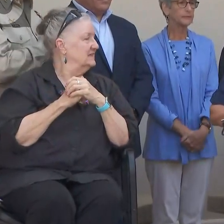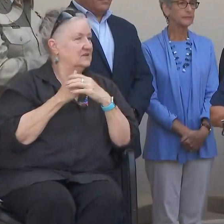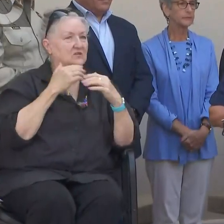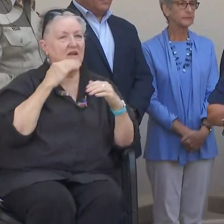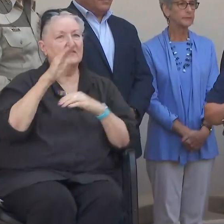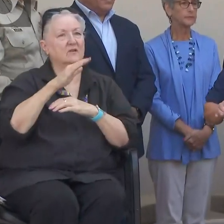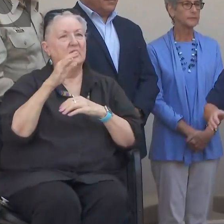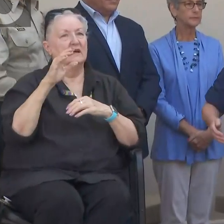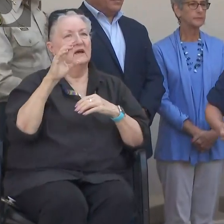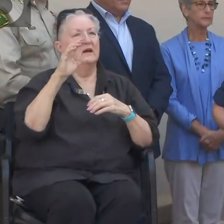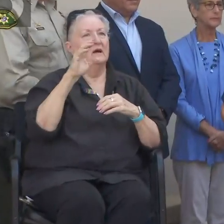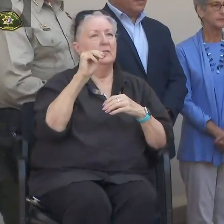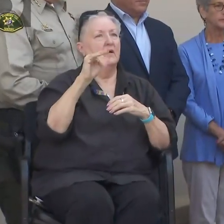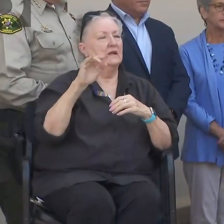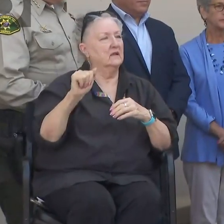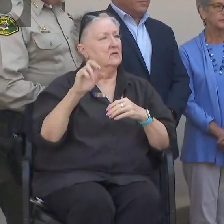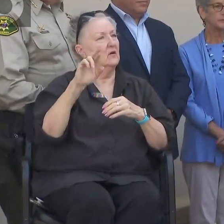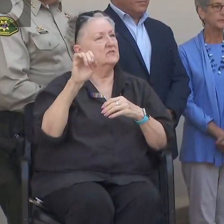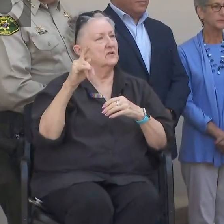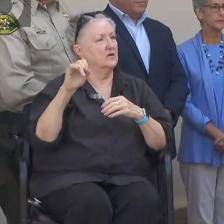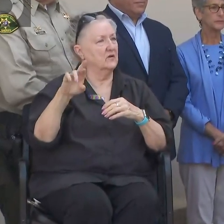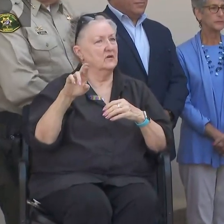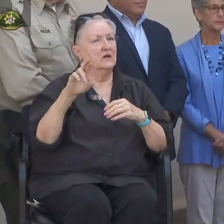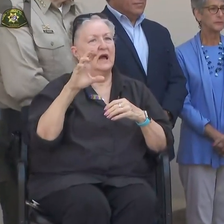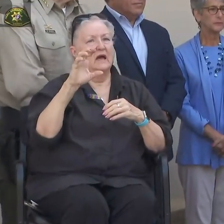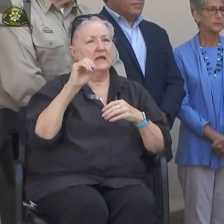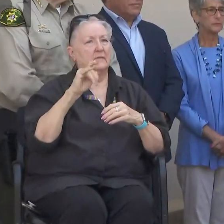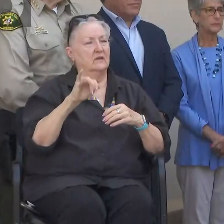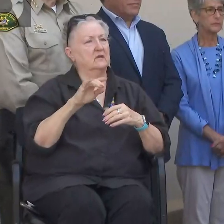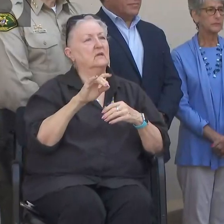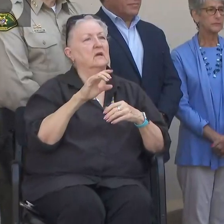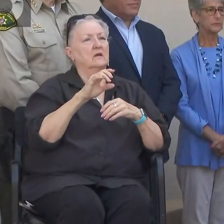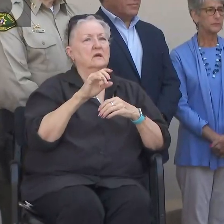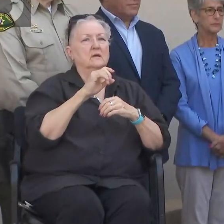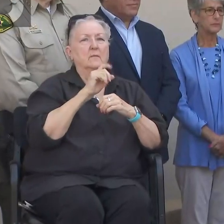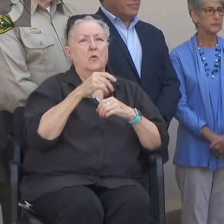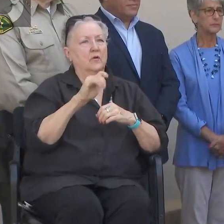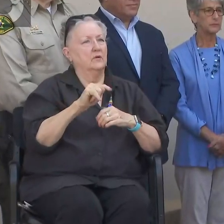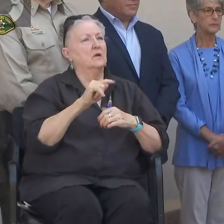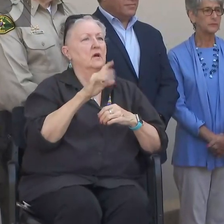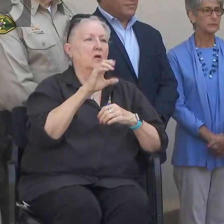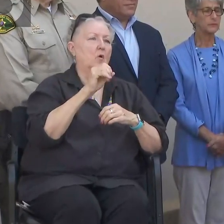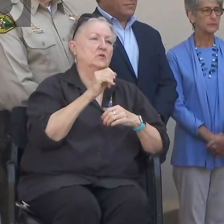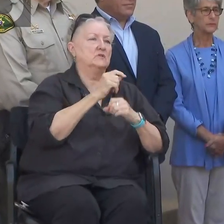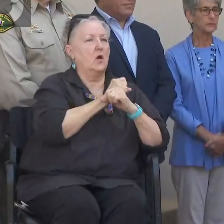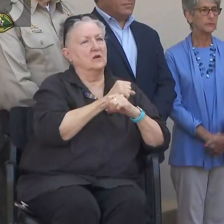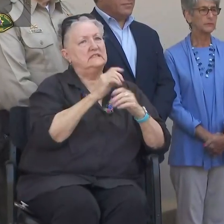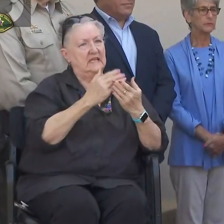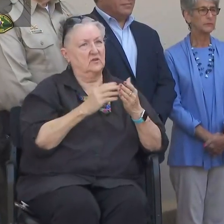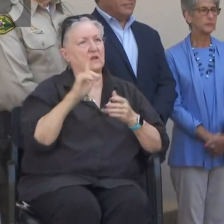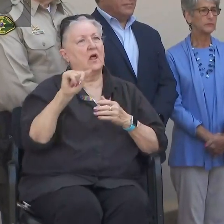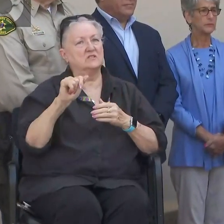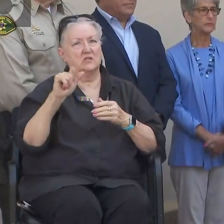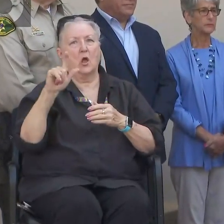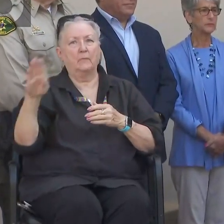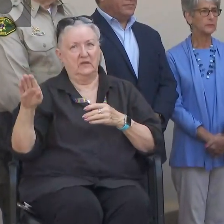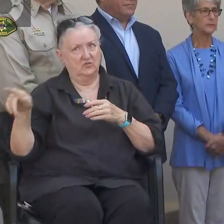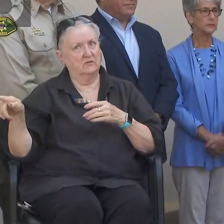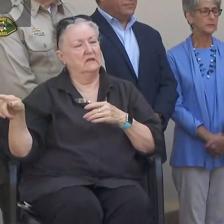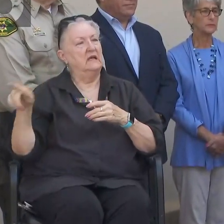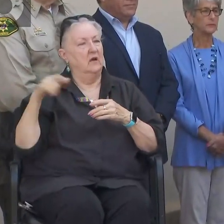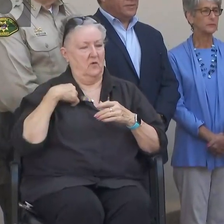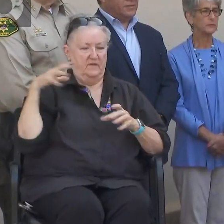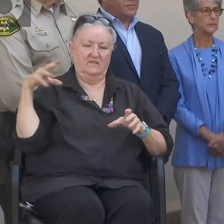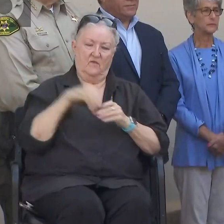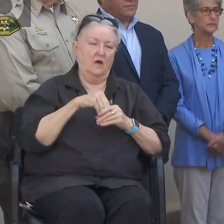Good afternoon. I'm Captain Monica Rochester, Captain of the Port for Coast Guard Sector Los Angeles Long Beach. We have been fully involved with